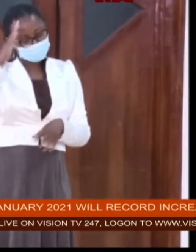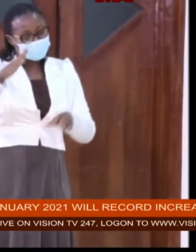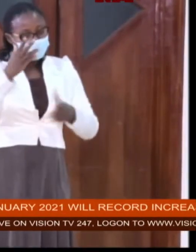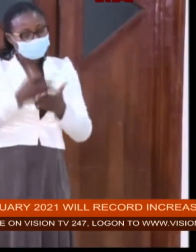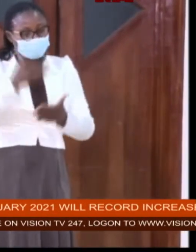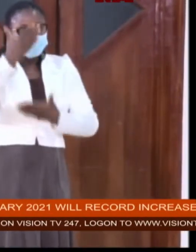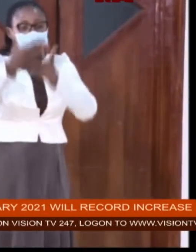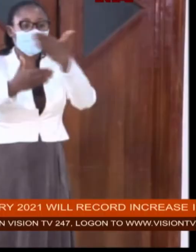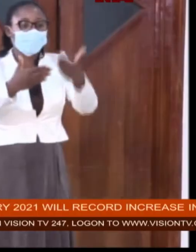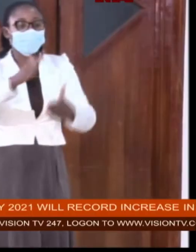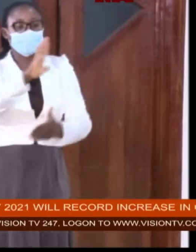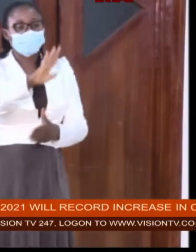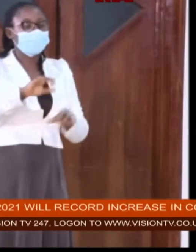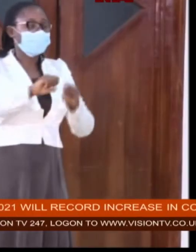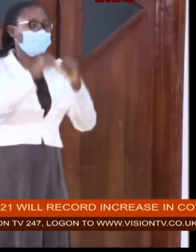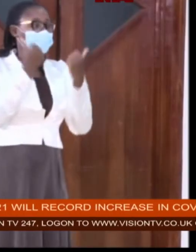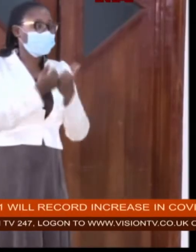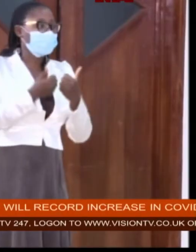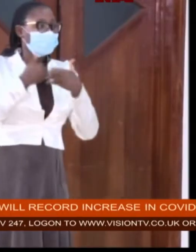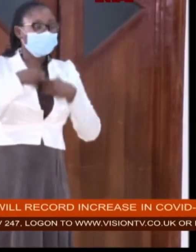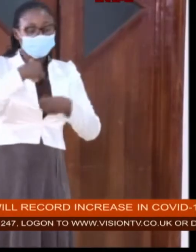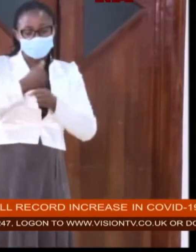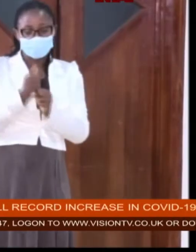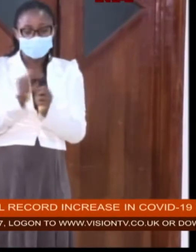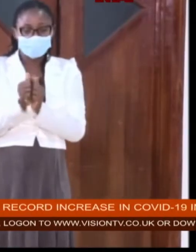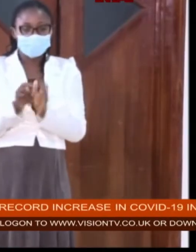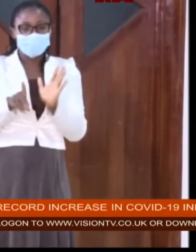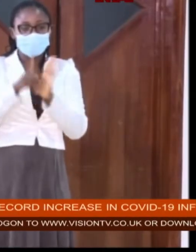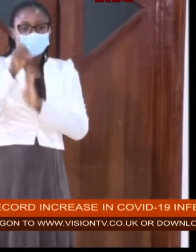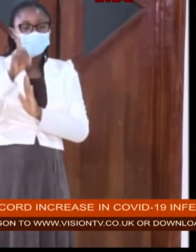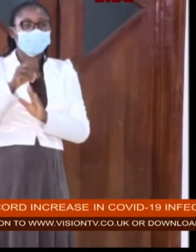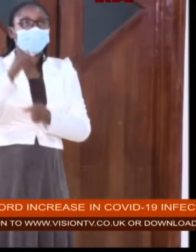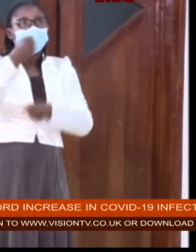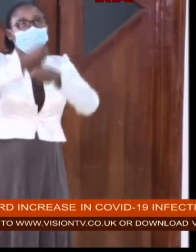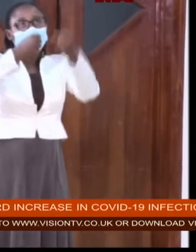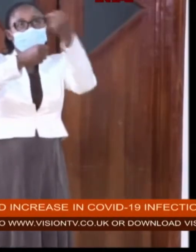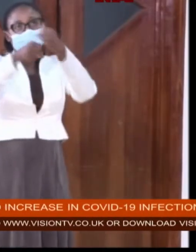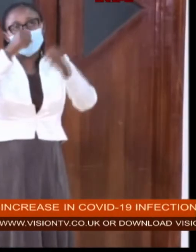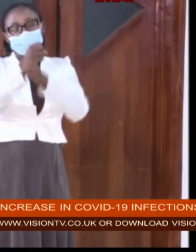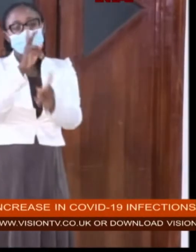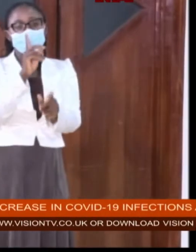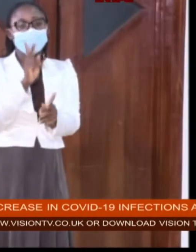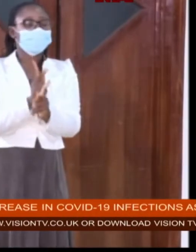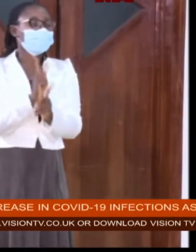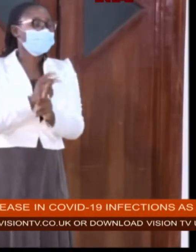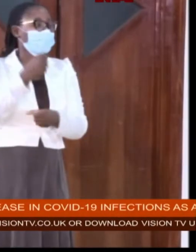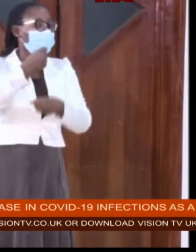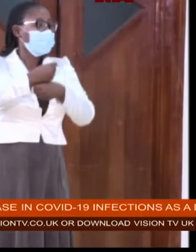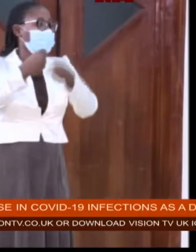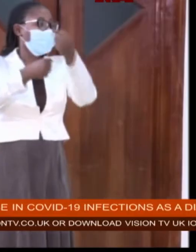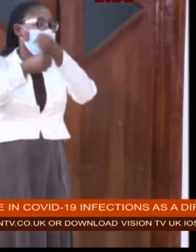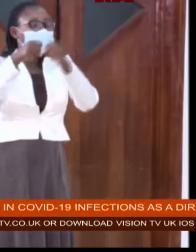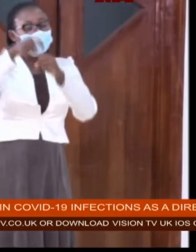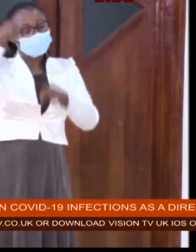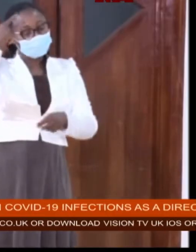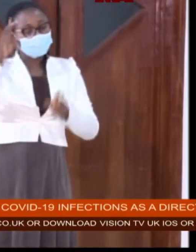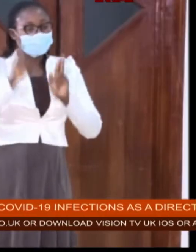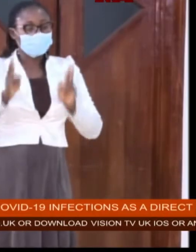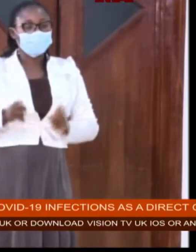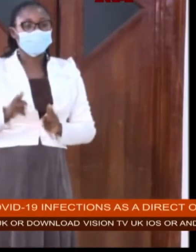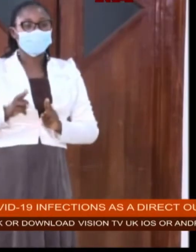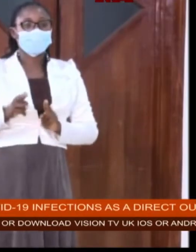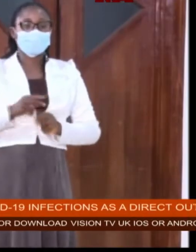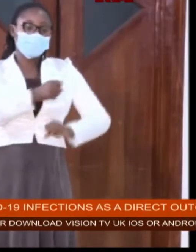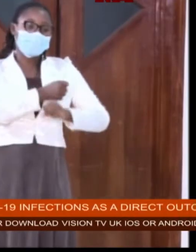have made with developing structure, that's a sustainable structure for health security that